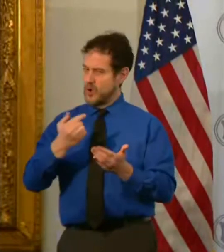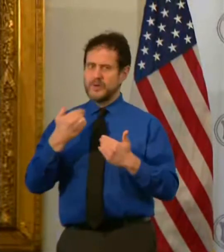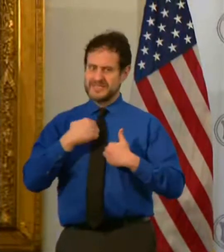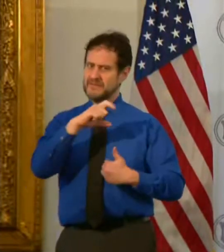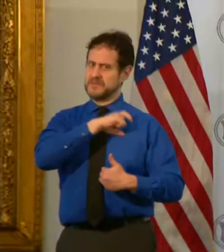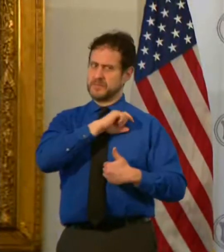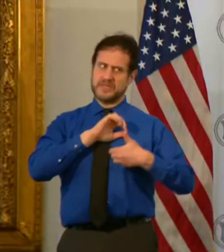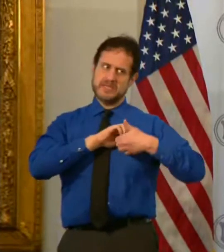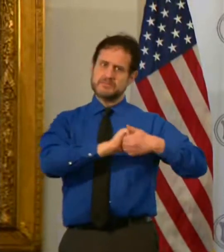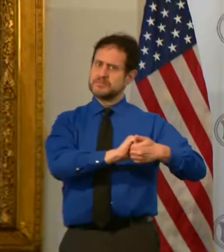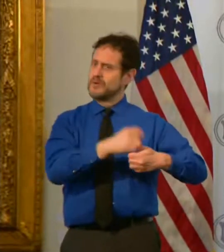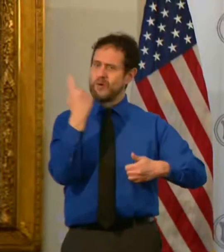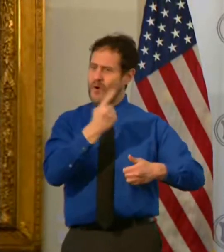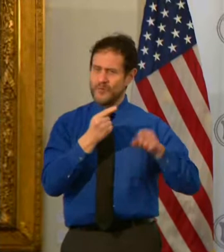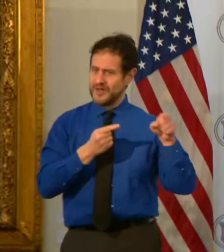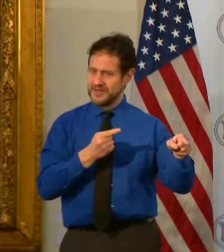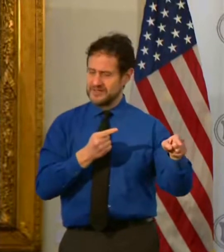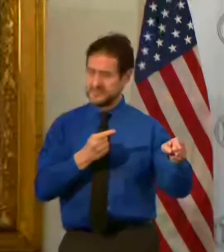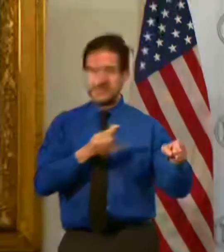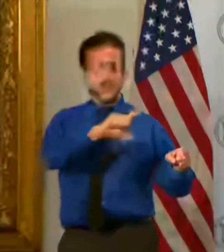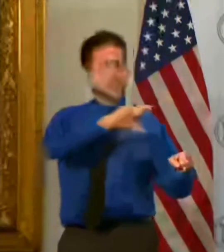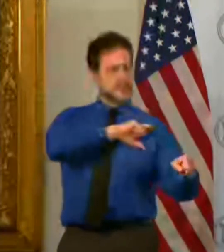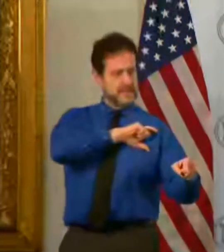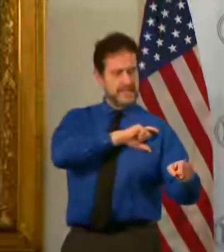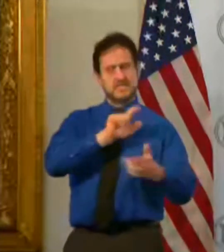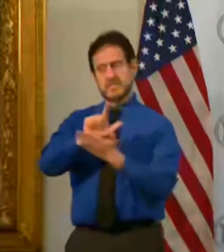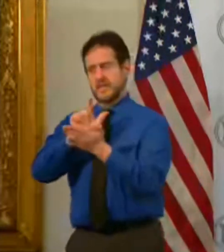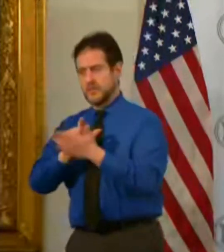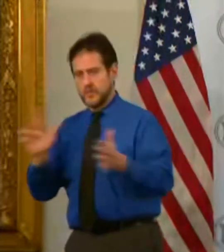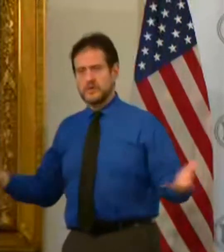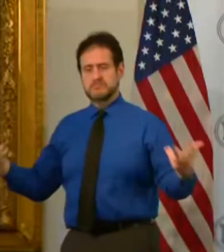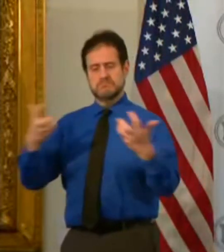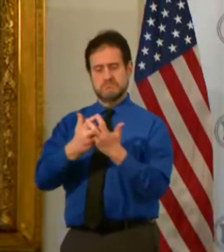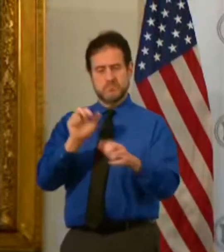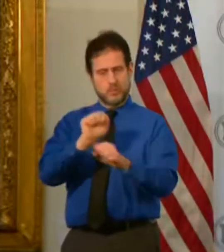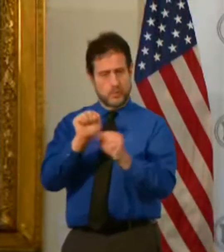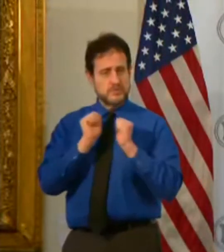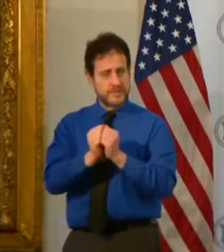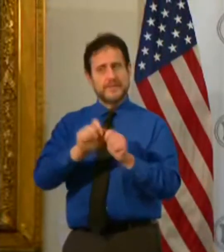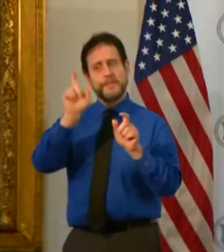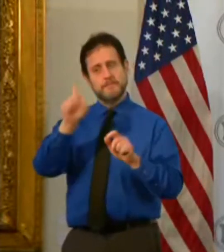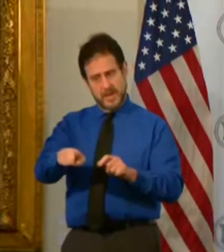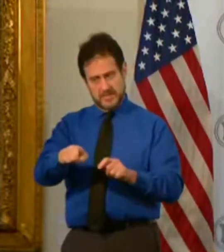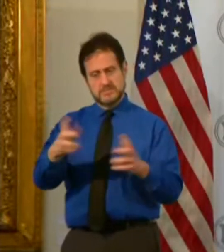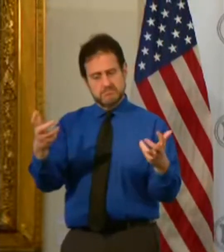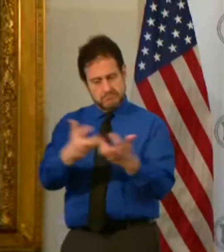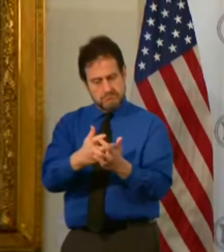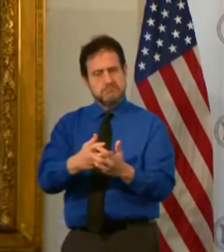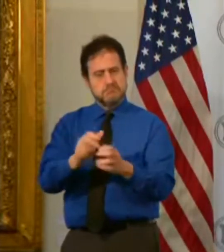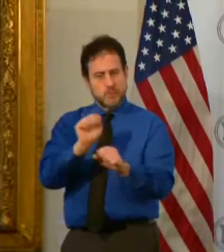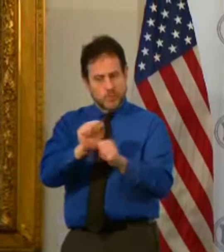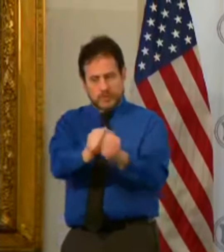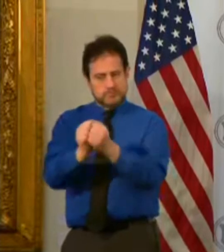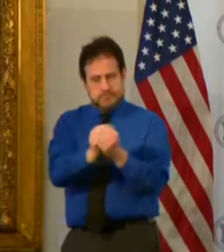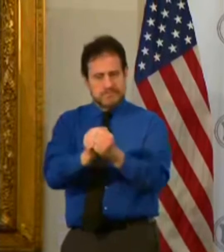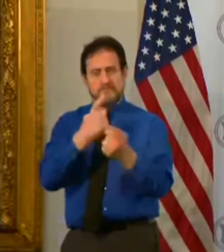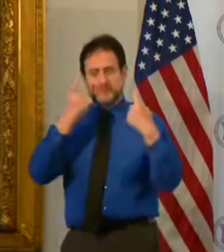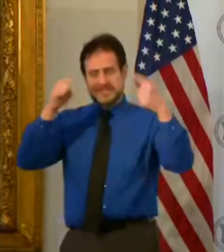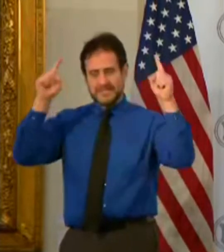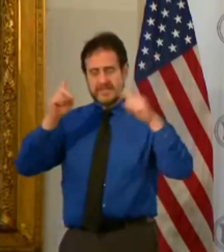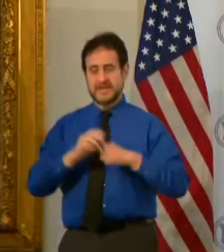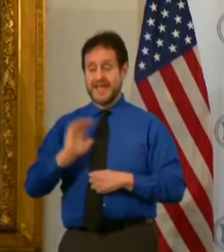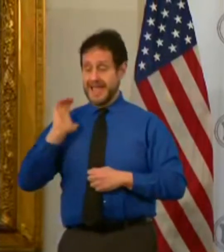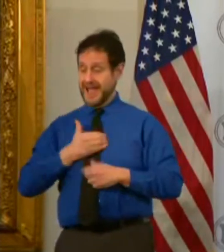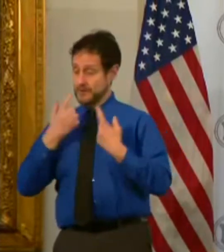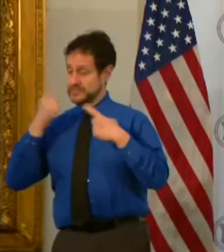it. We need them to be successful. Our success is intricately tied to